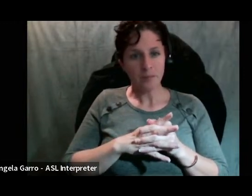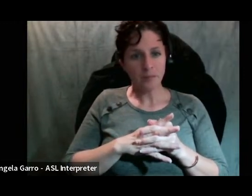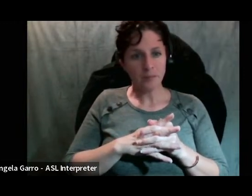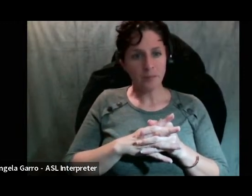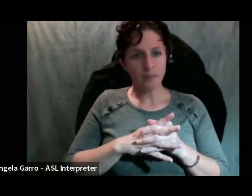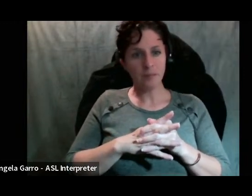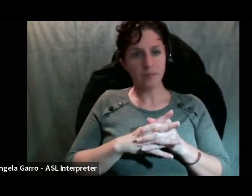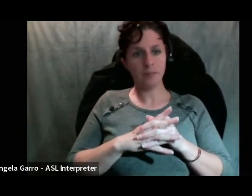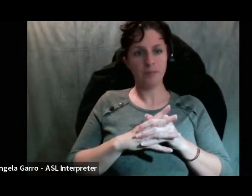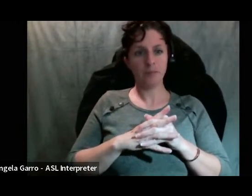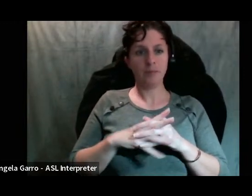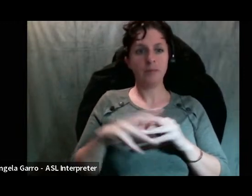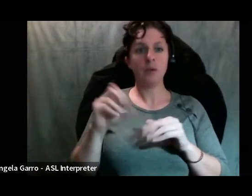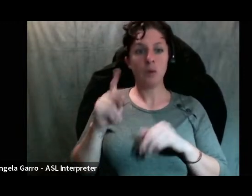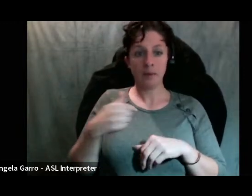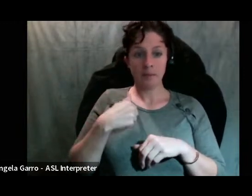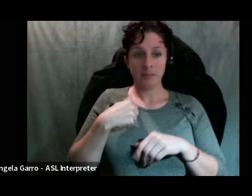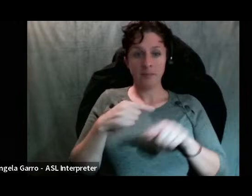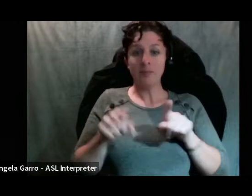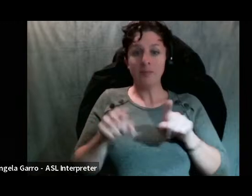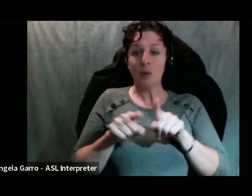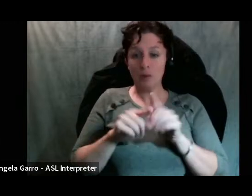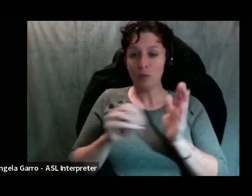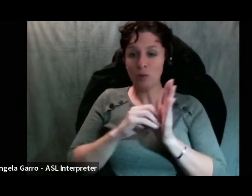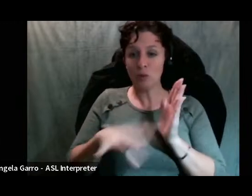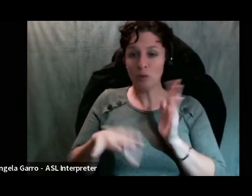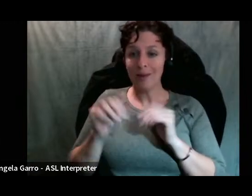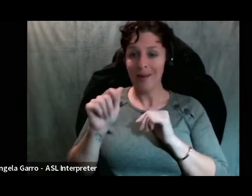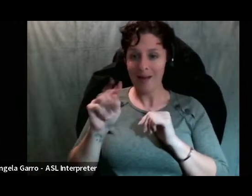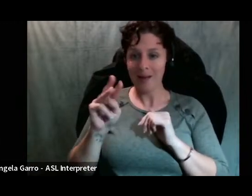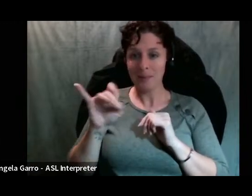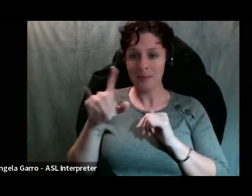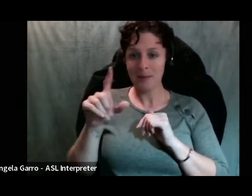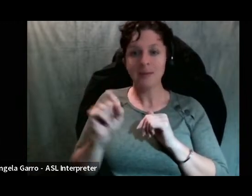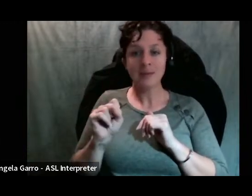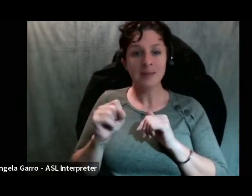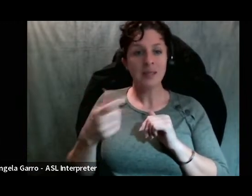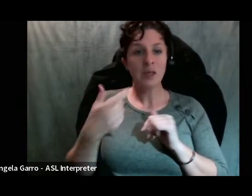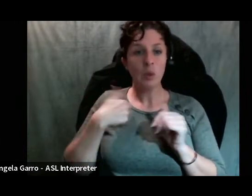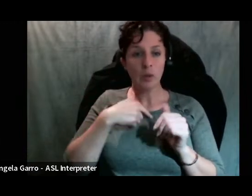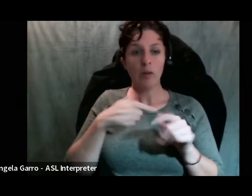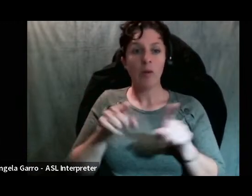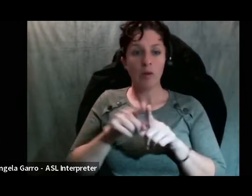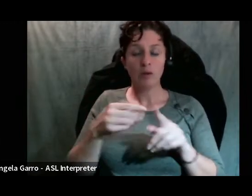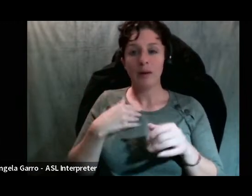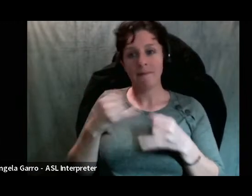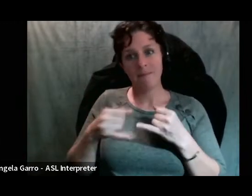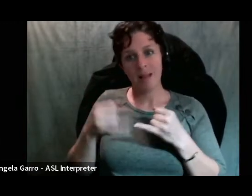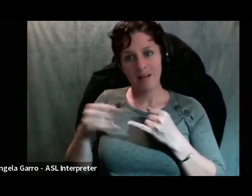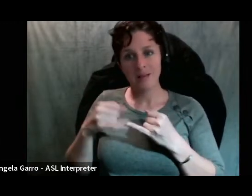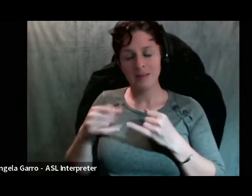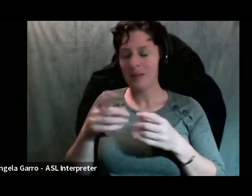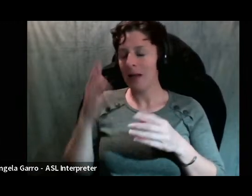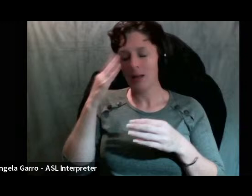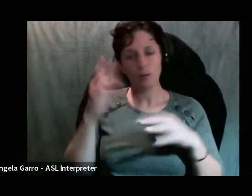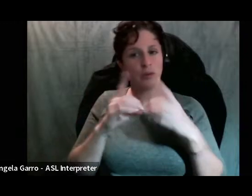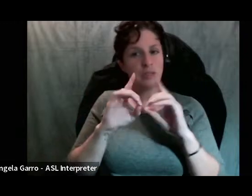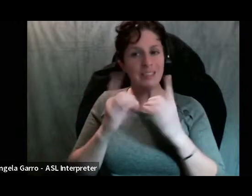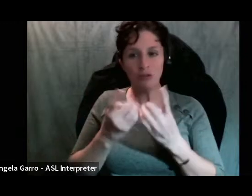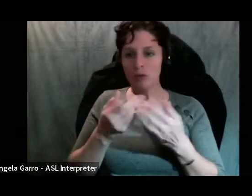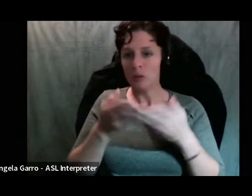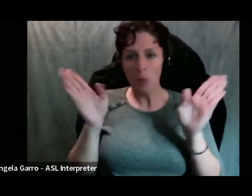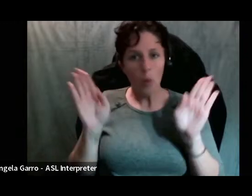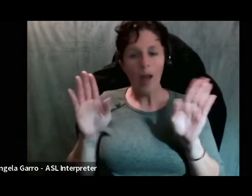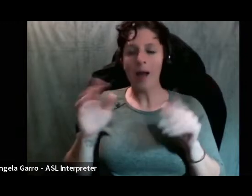All right, so I'm also a student at Mills. So we also have finals, and I know district-wide, a lot of our